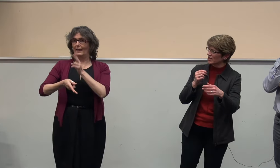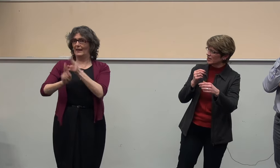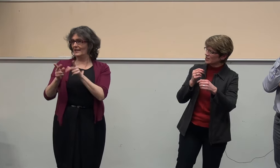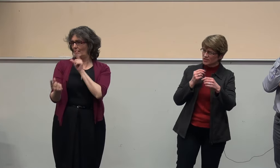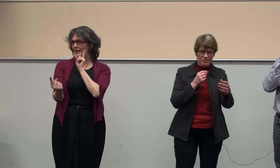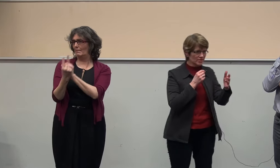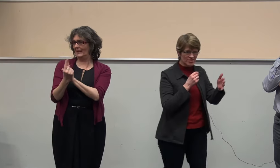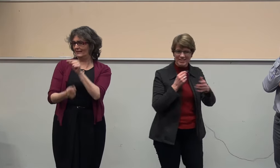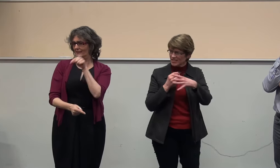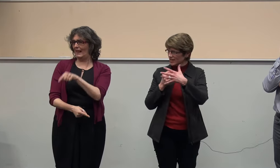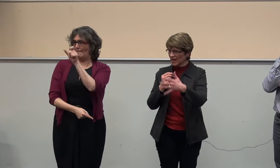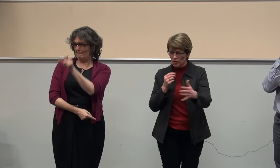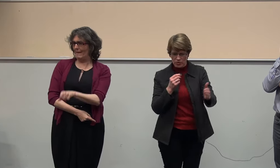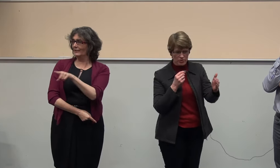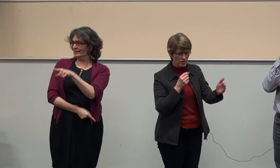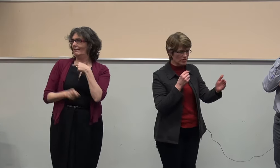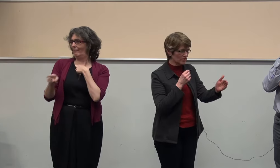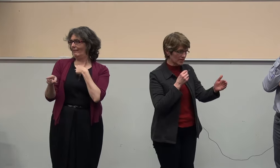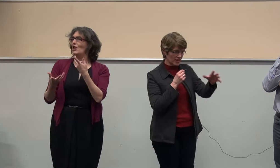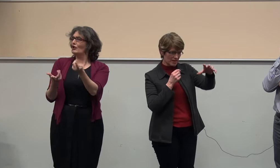actually directing how